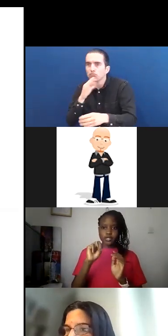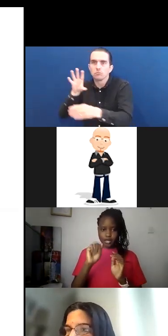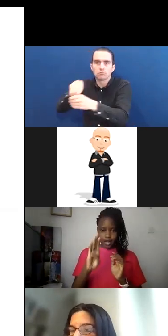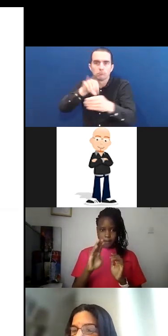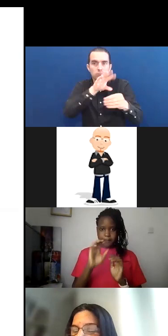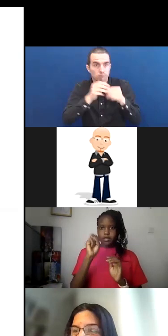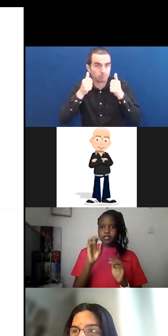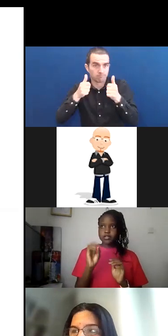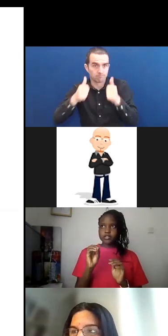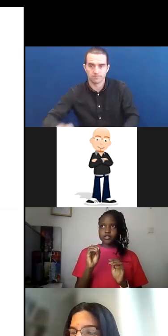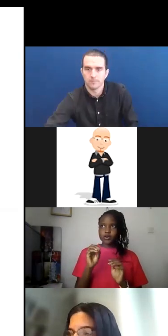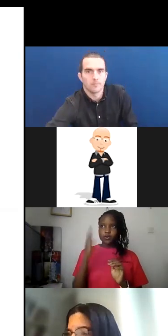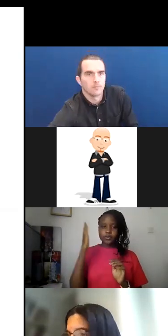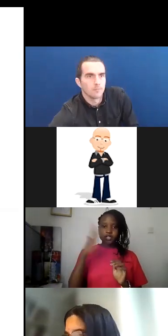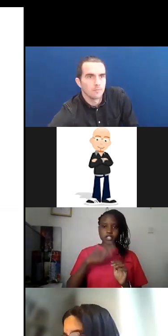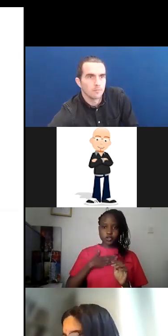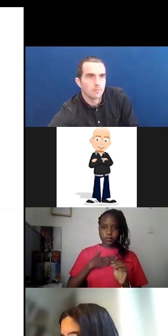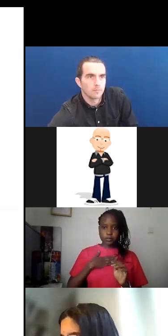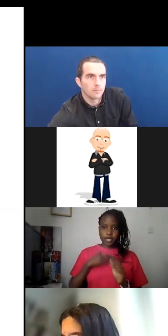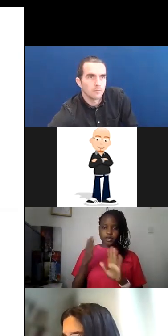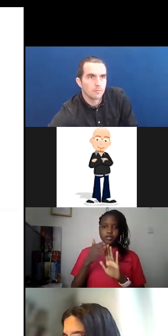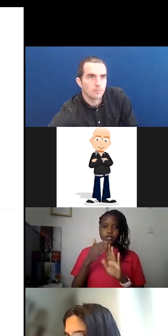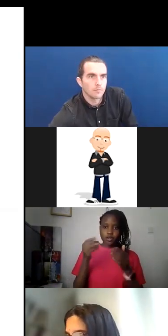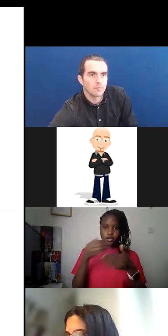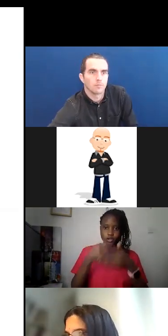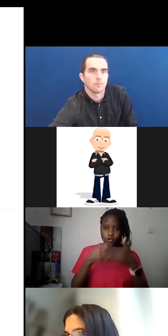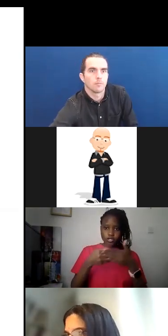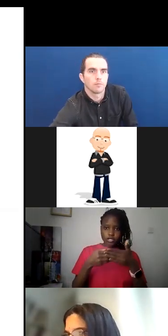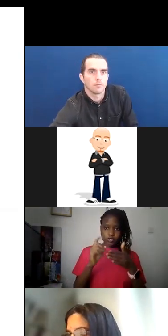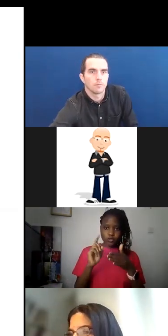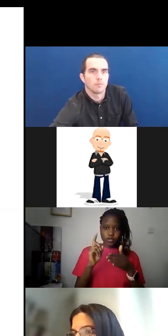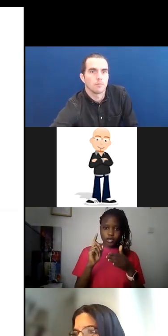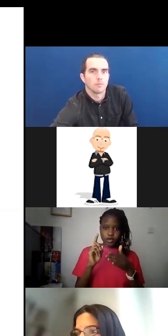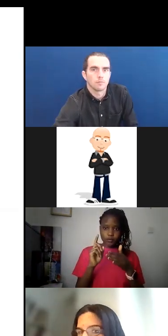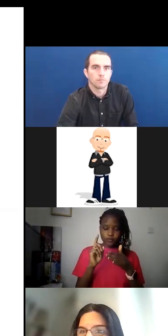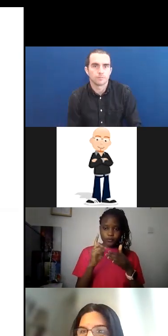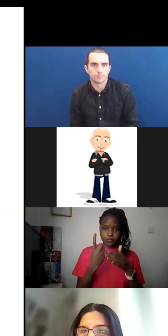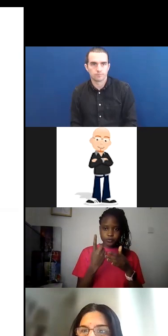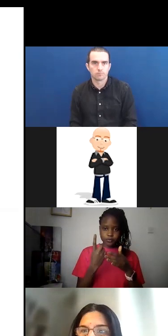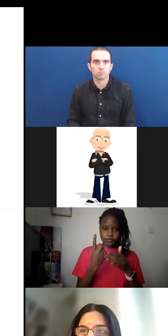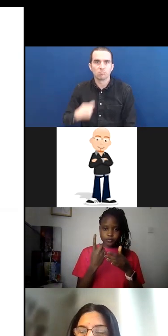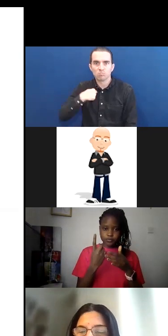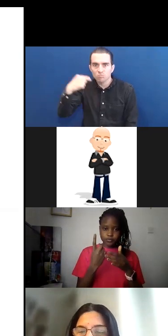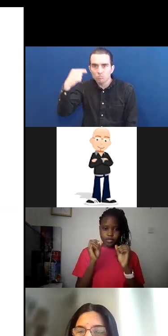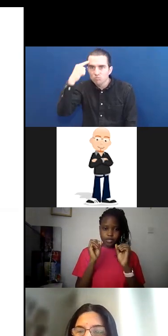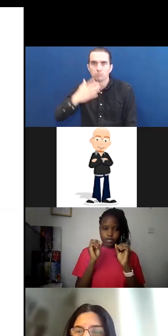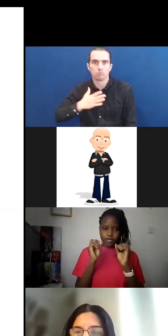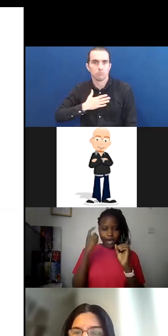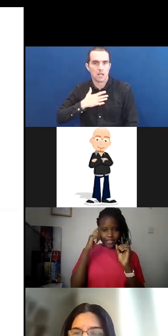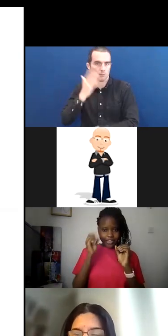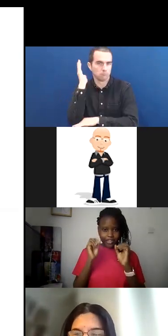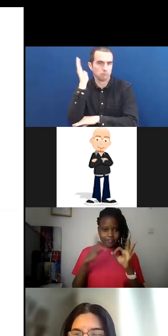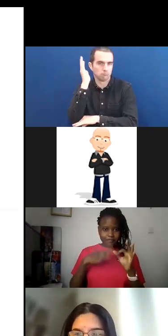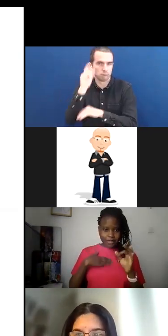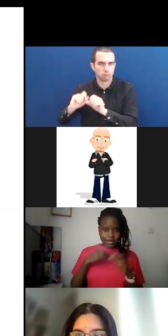think my presentation will link very closely to the precedent one. I think if I'm not if I'm correct,